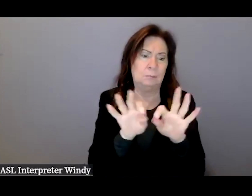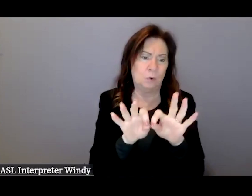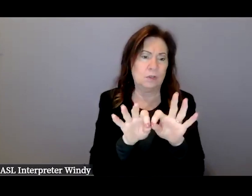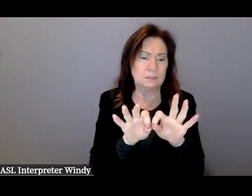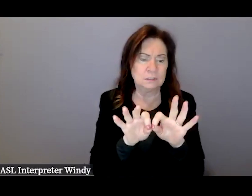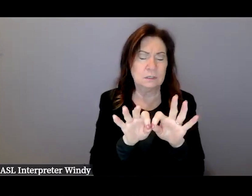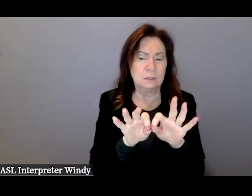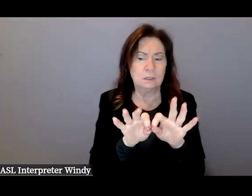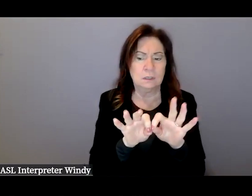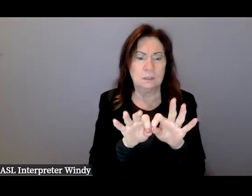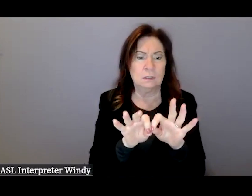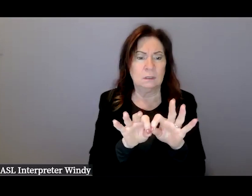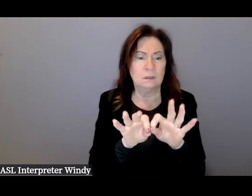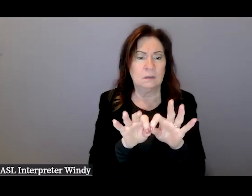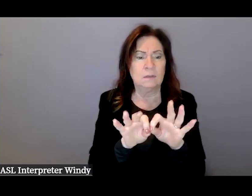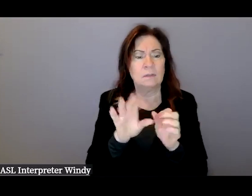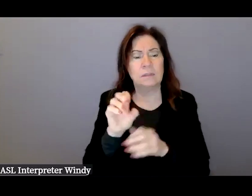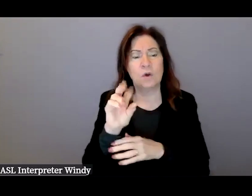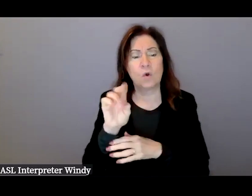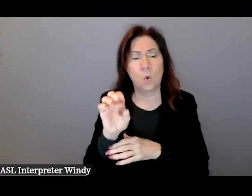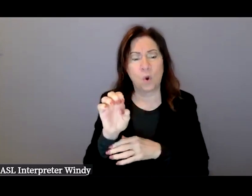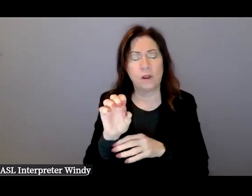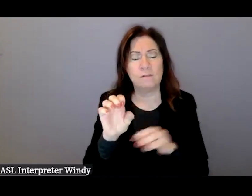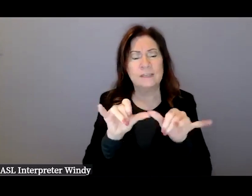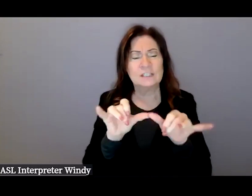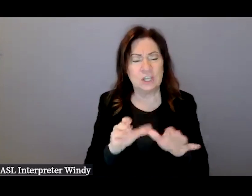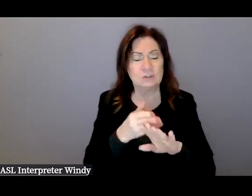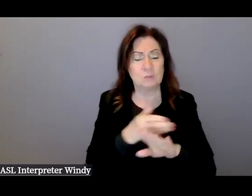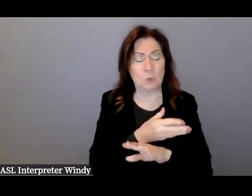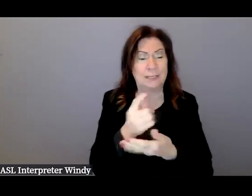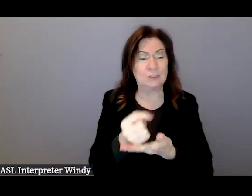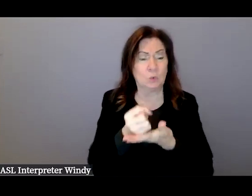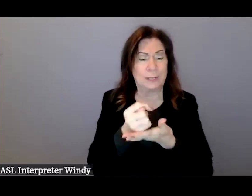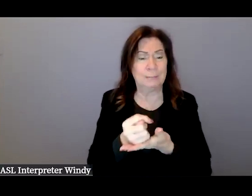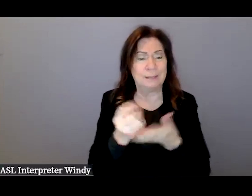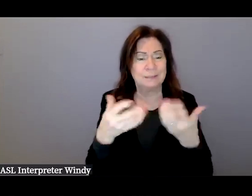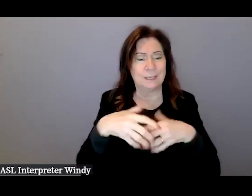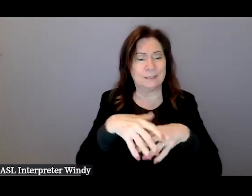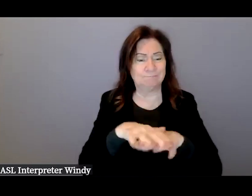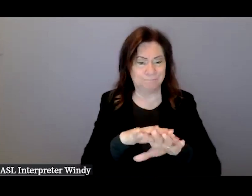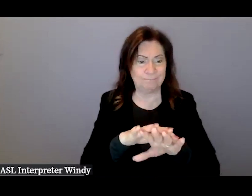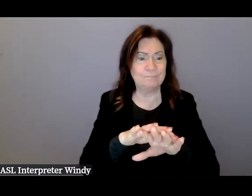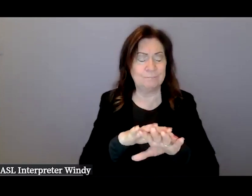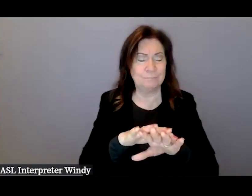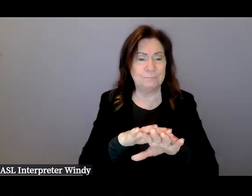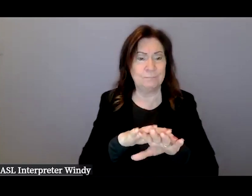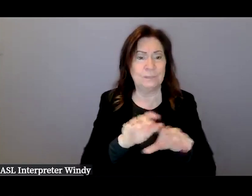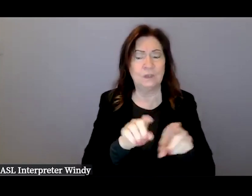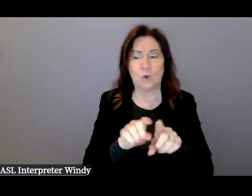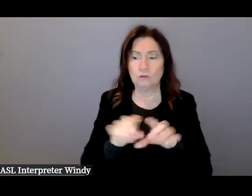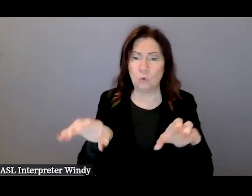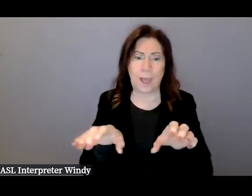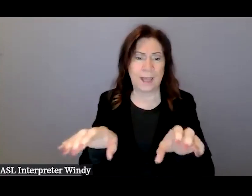of the Corps of Engineers pre-treatment system that is being integrated and activated as